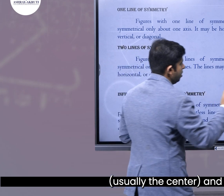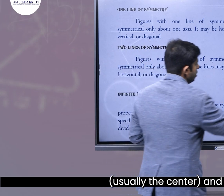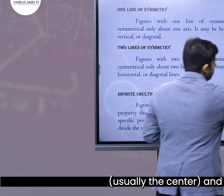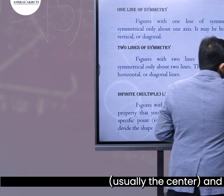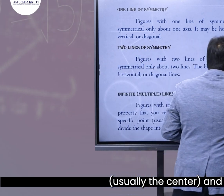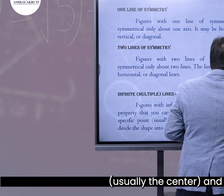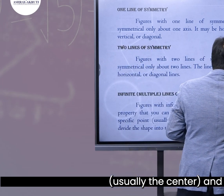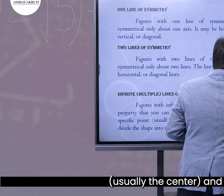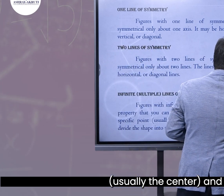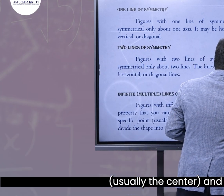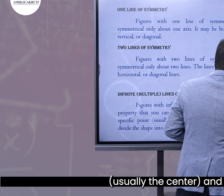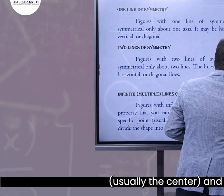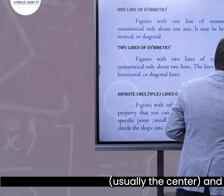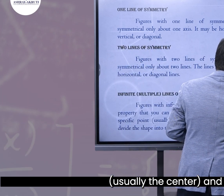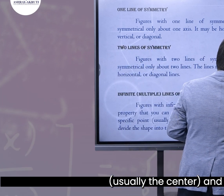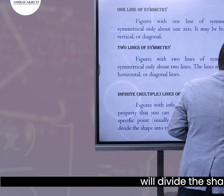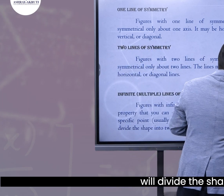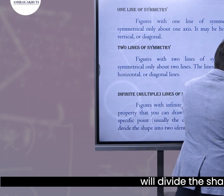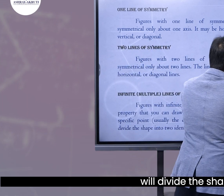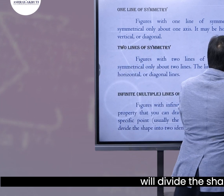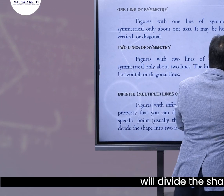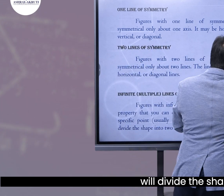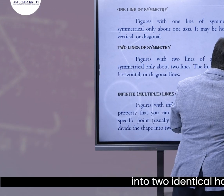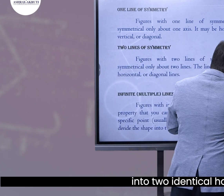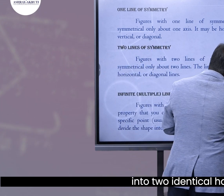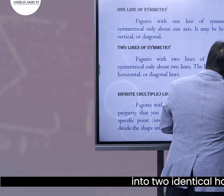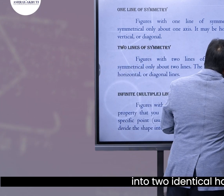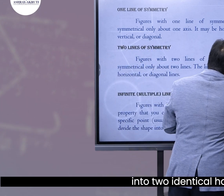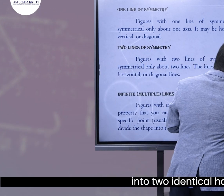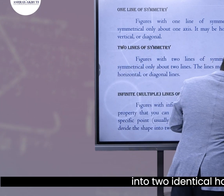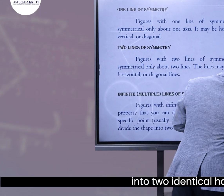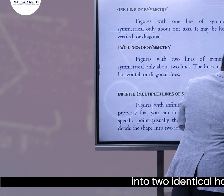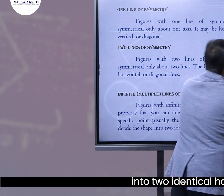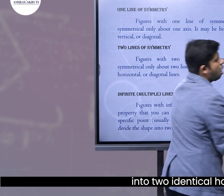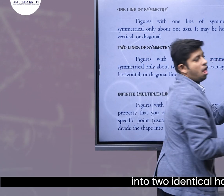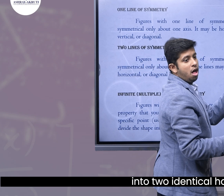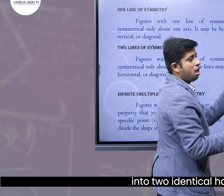center, and each line will divide the shape into two identical halves.